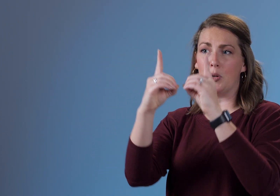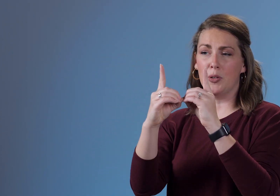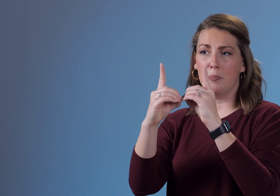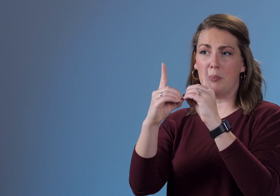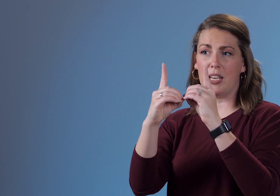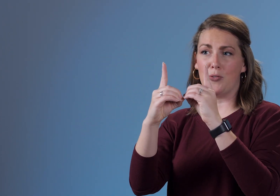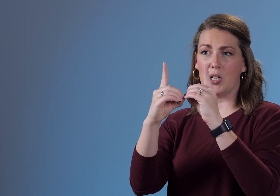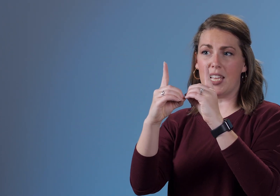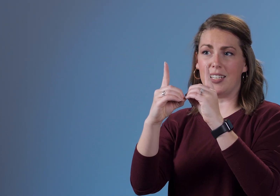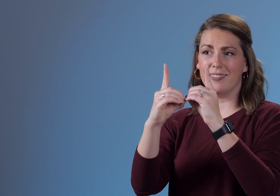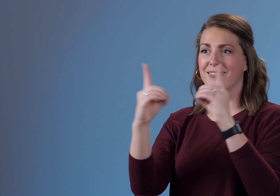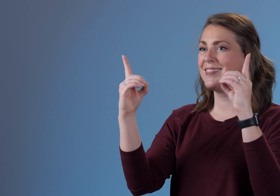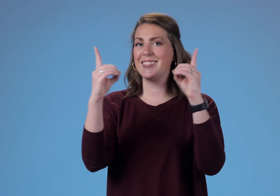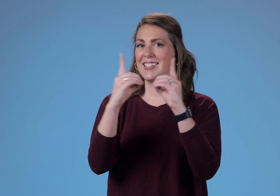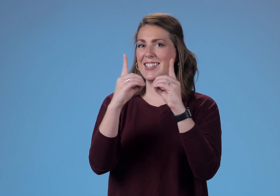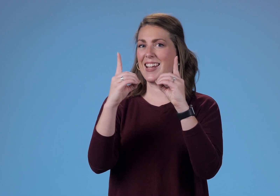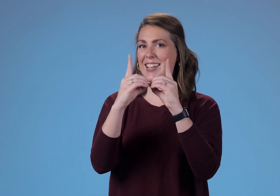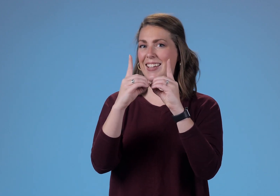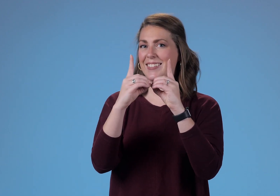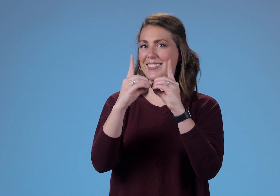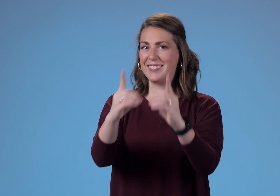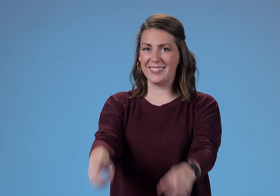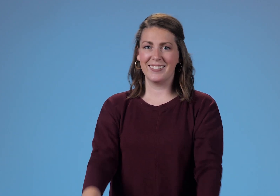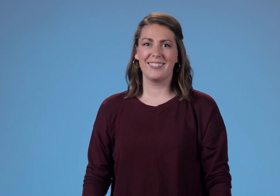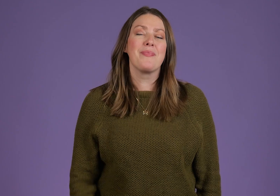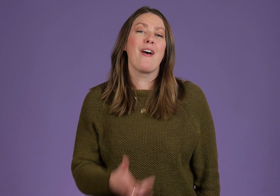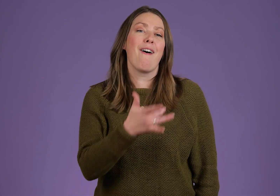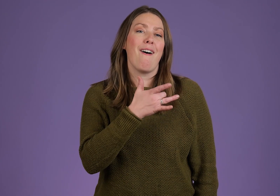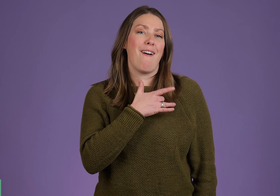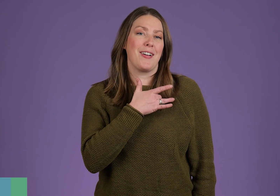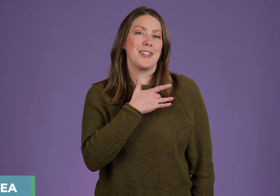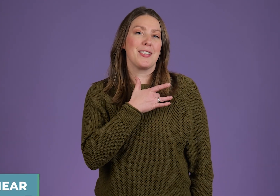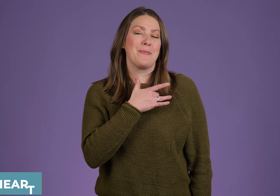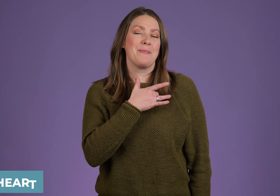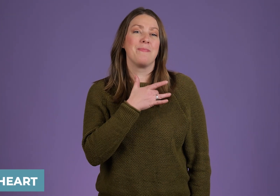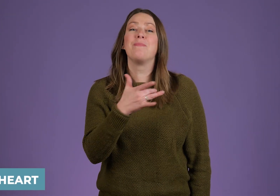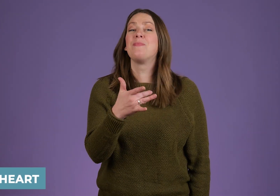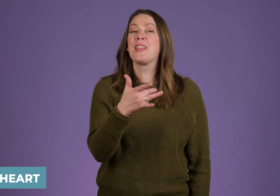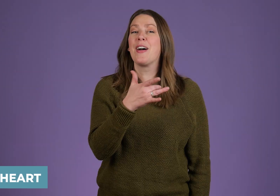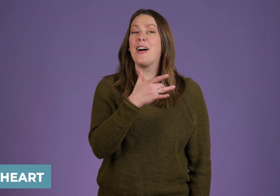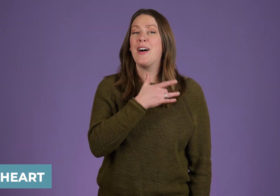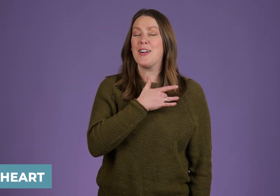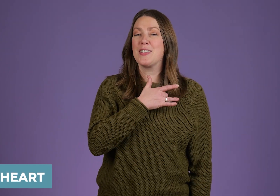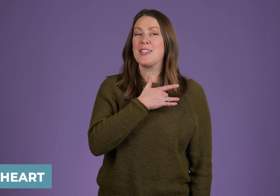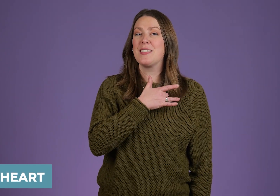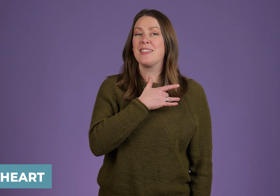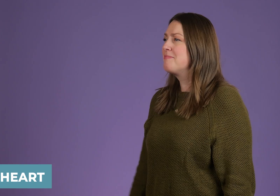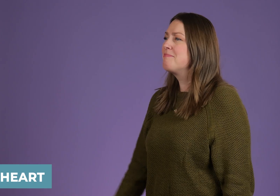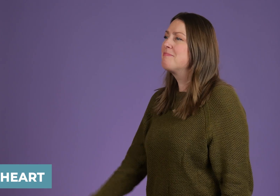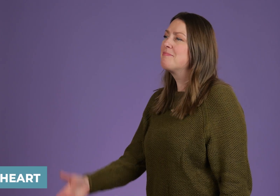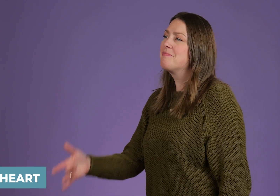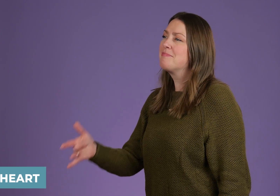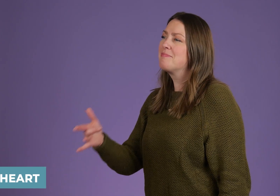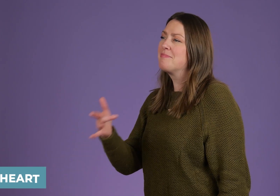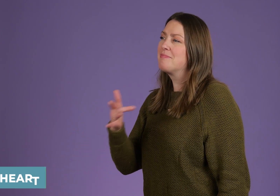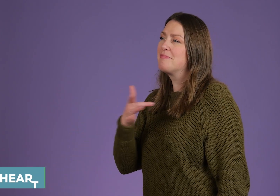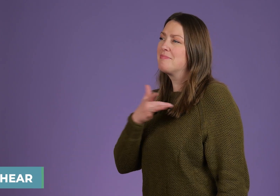people meeting for a date. Dating. Heart. Heart. It's your middle